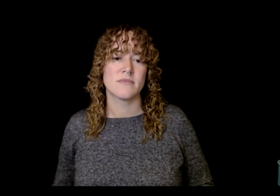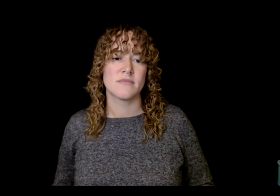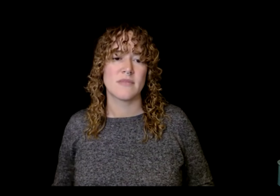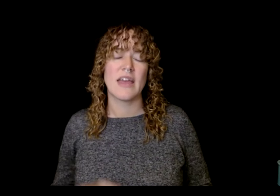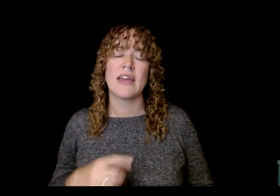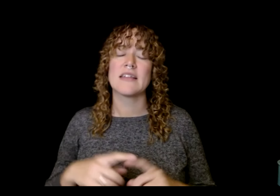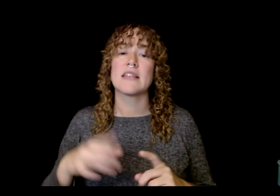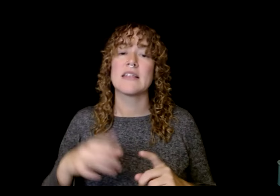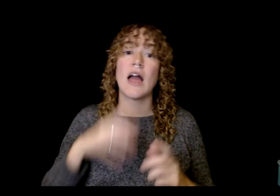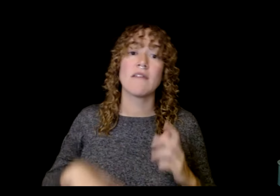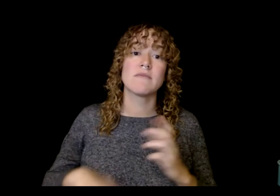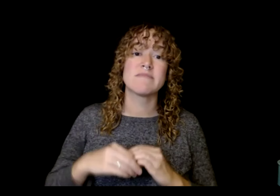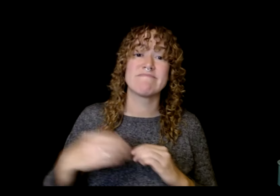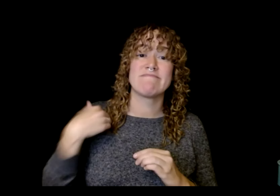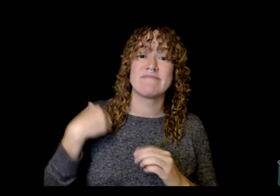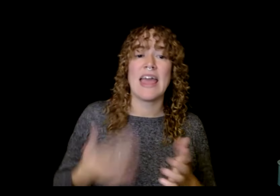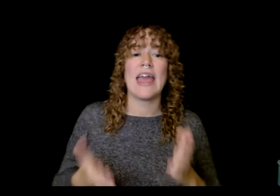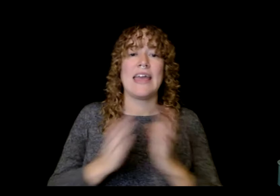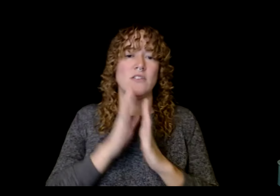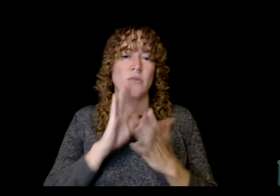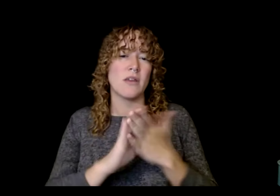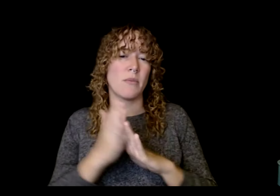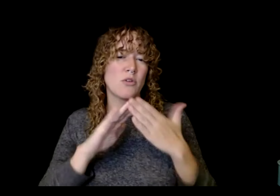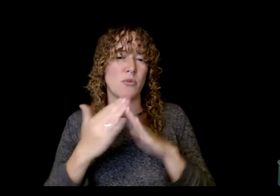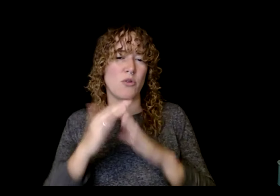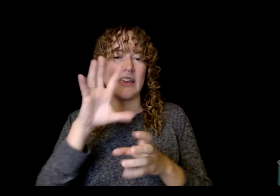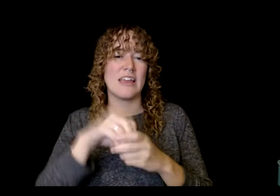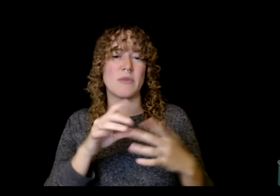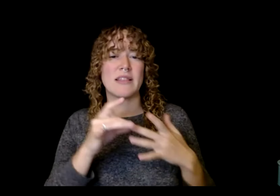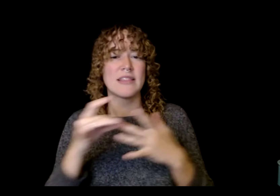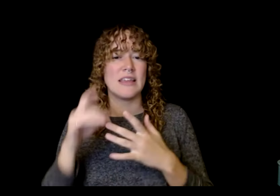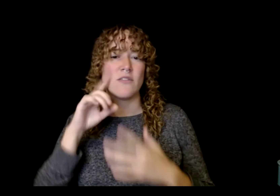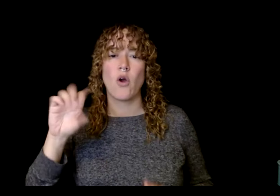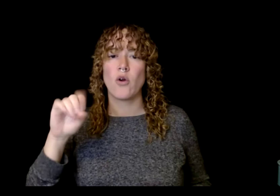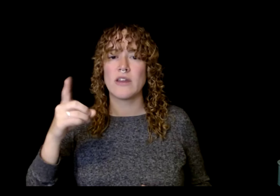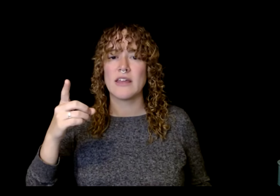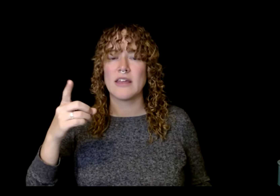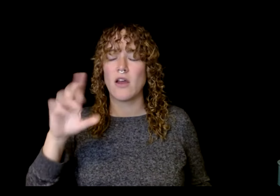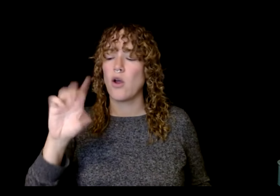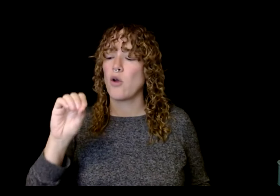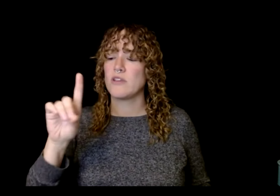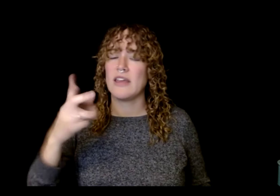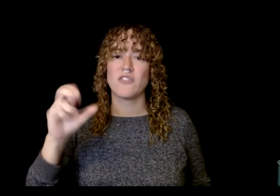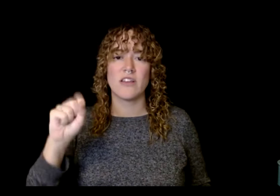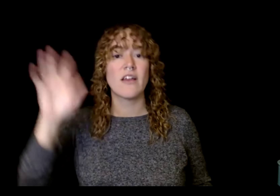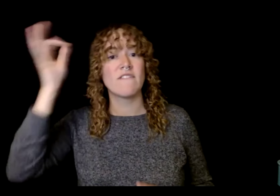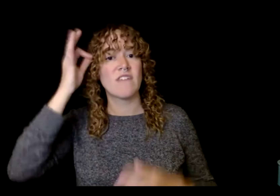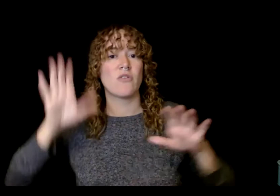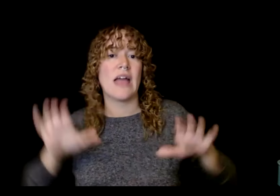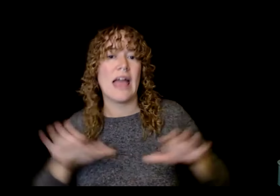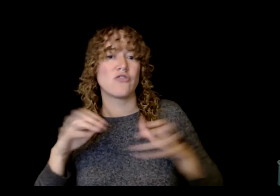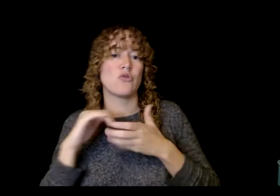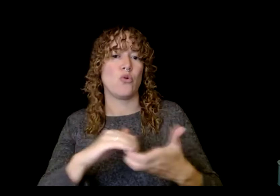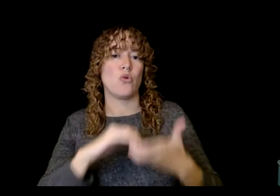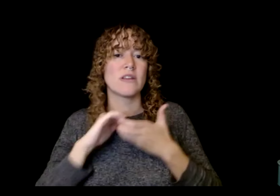wear is the community engagement lead for the ODHS Federal Action Coordination Team, which